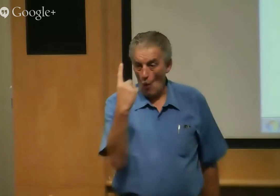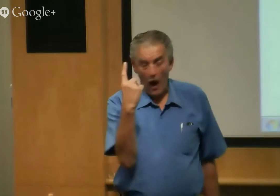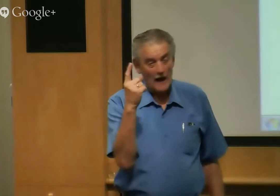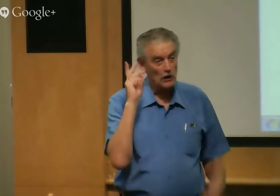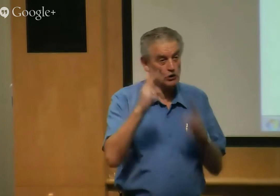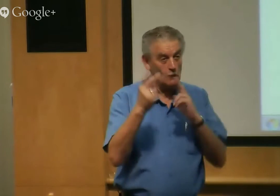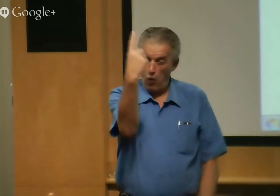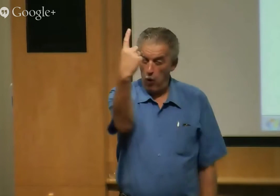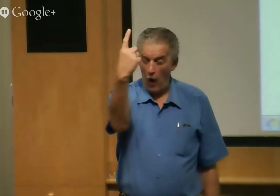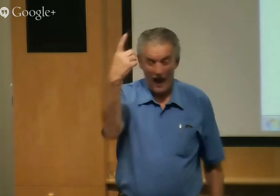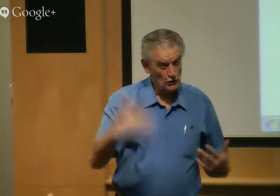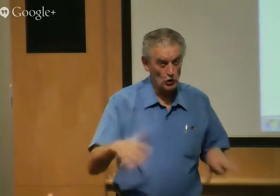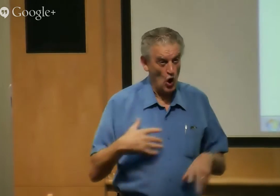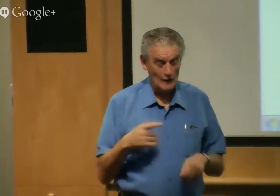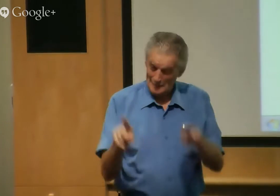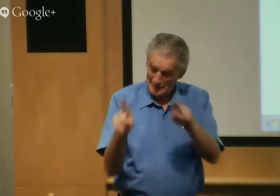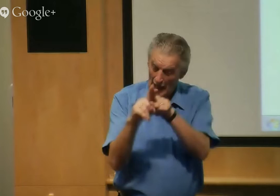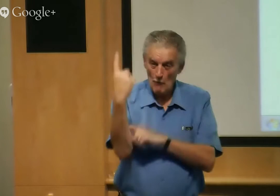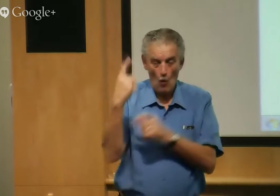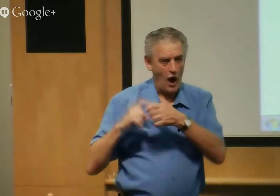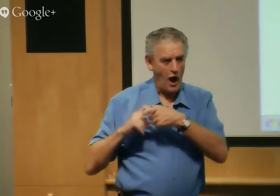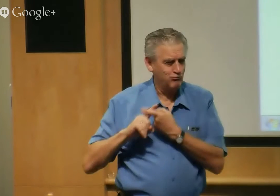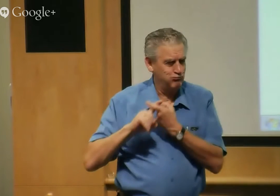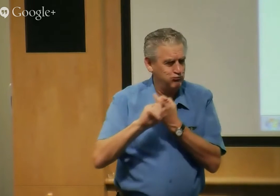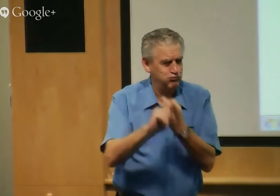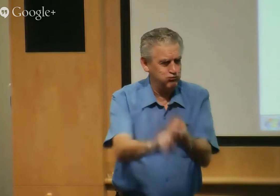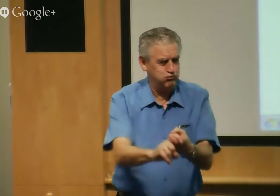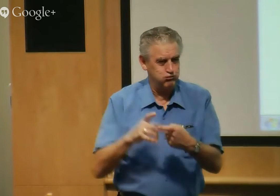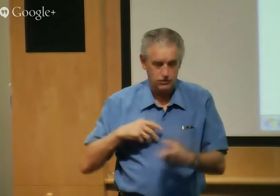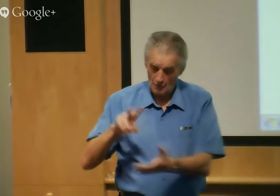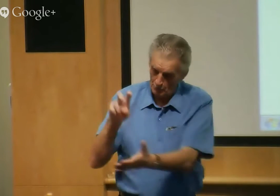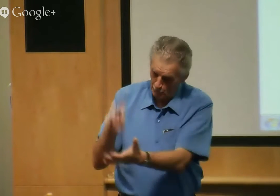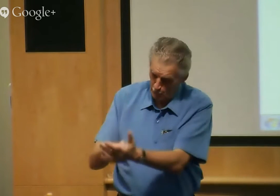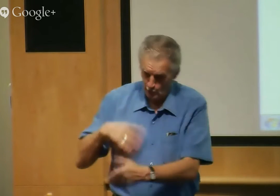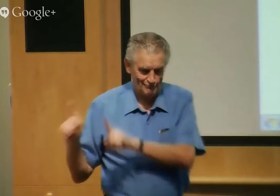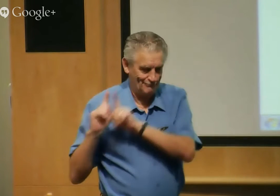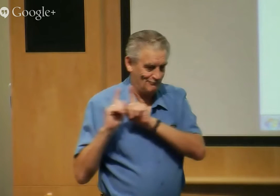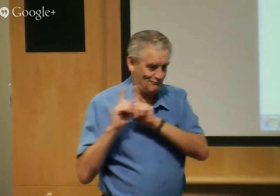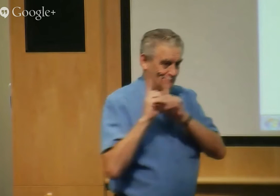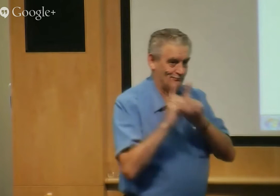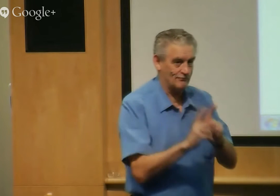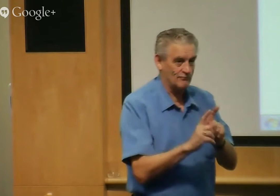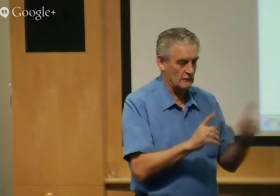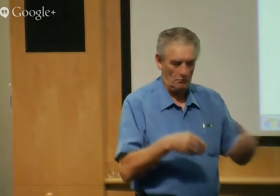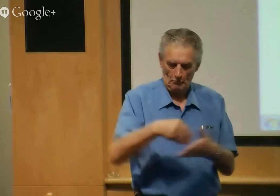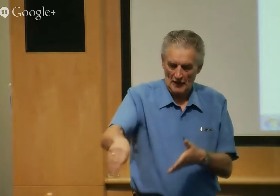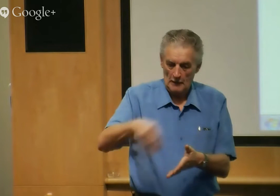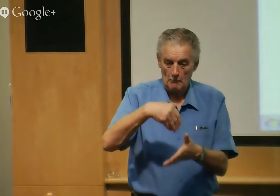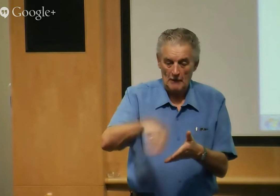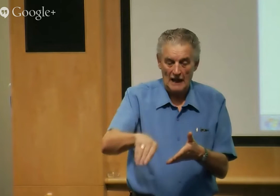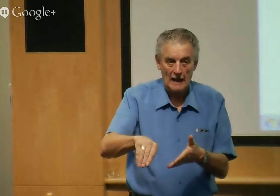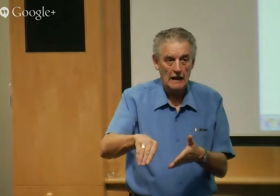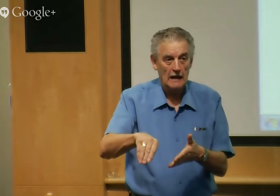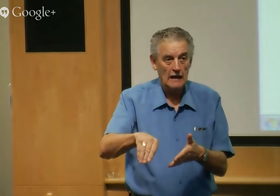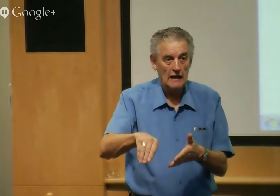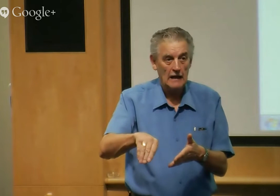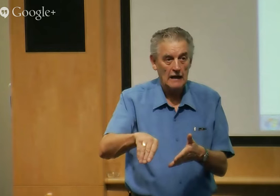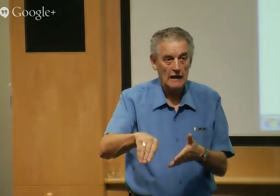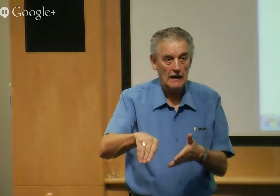for 9 years or so, I've been using the same interpreter to go with me when I go to the hospital. And the